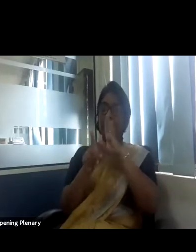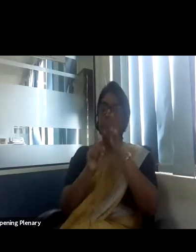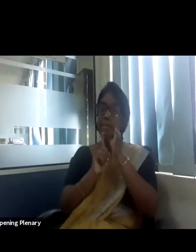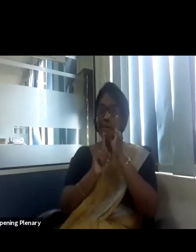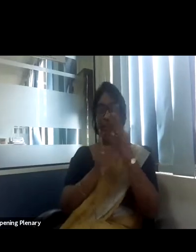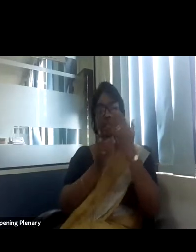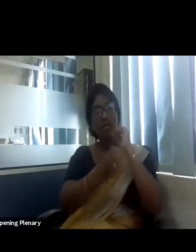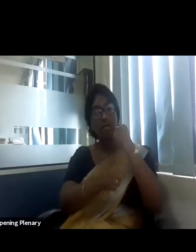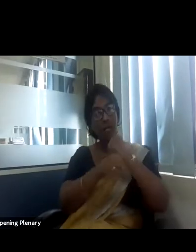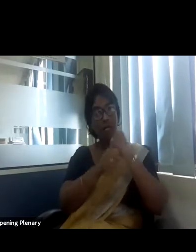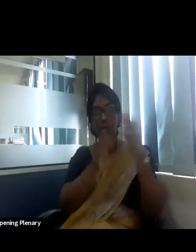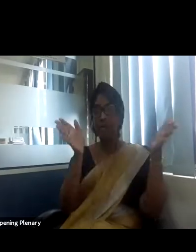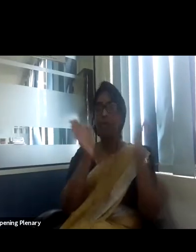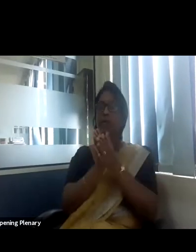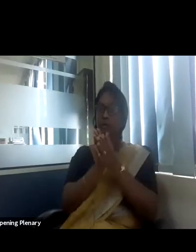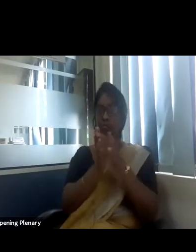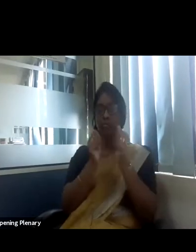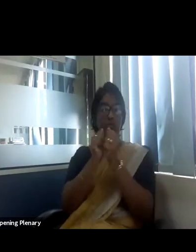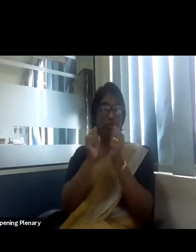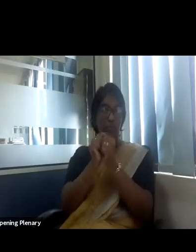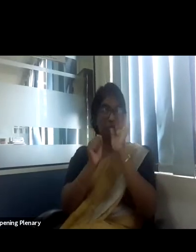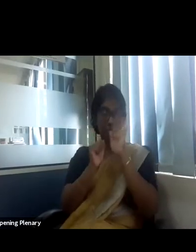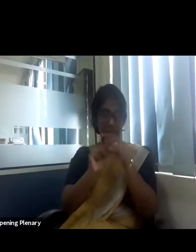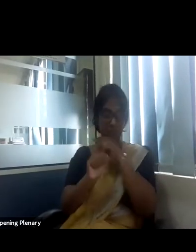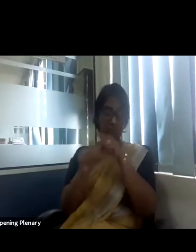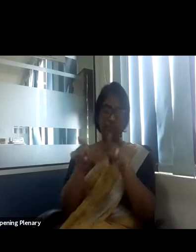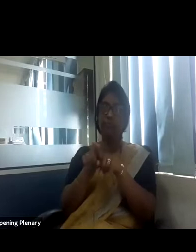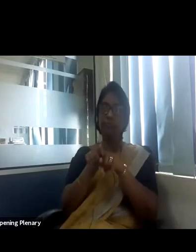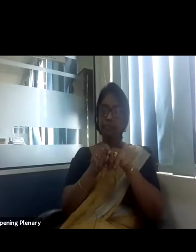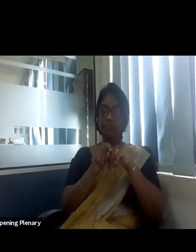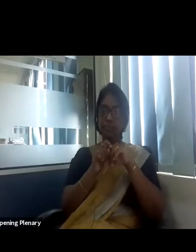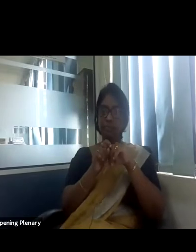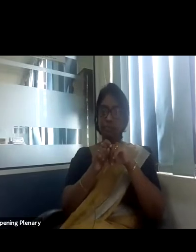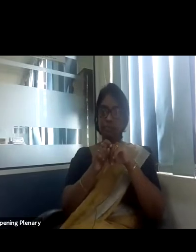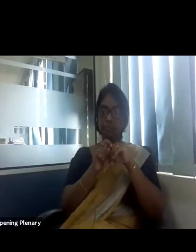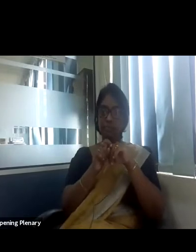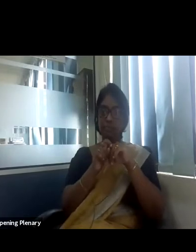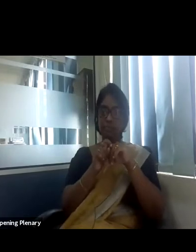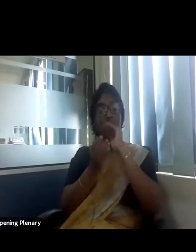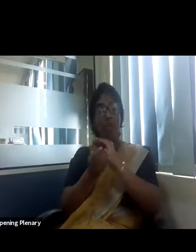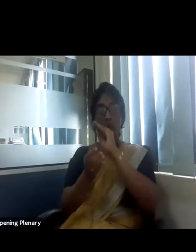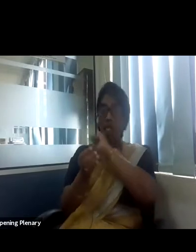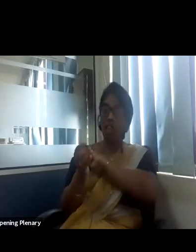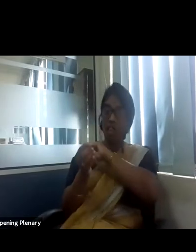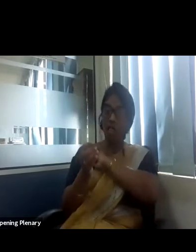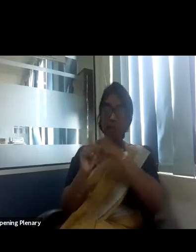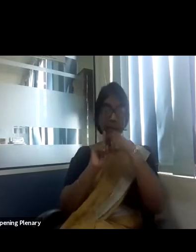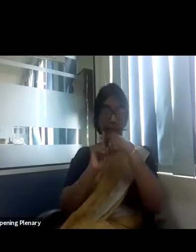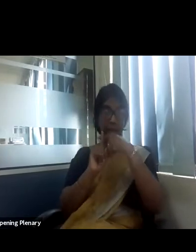be private profits, but alone without citizen best interest, it can go nowhere.